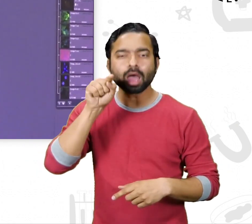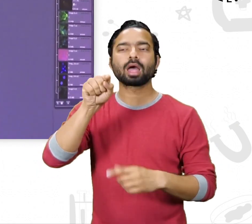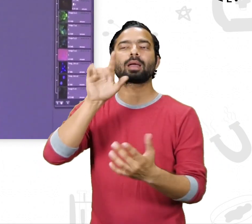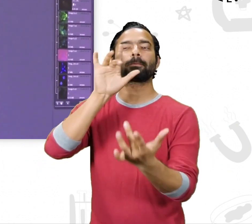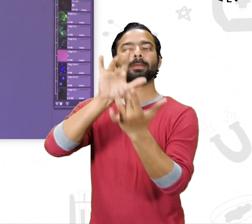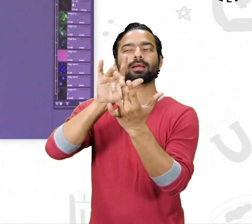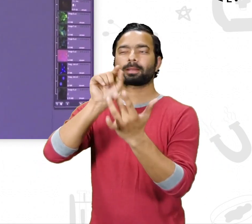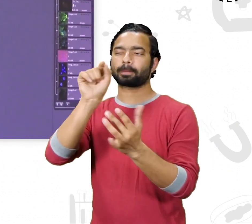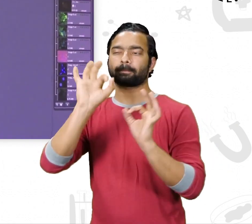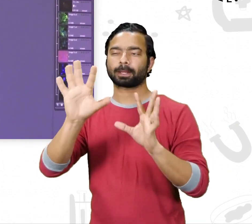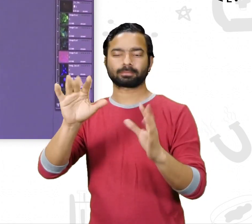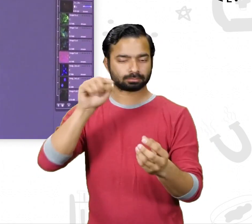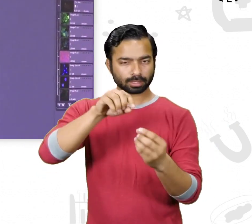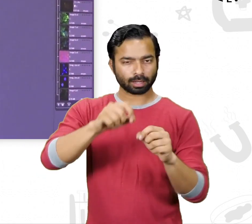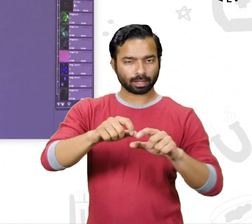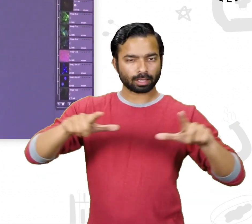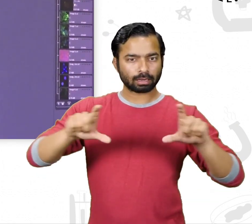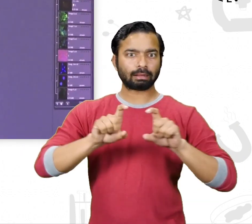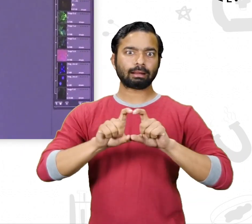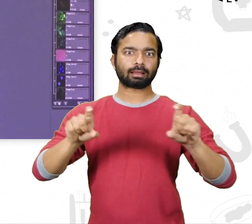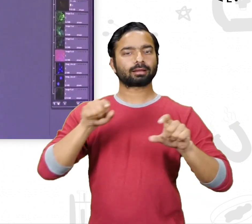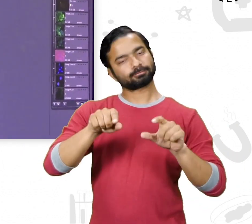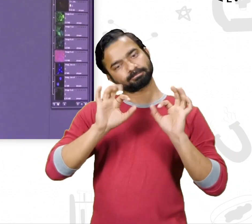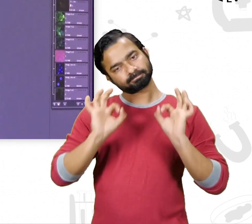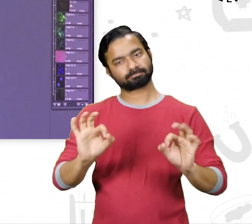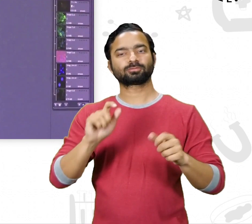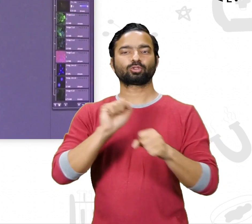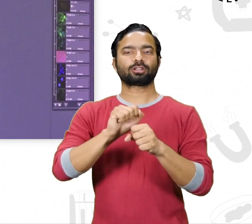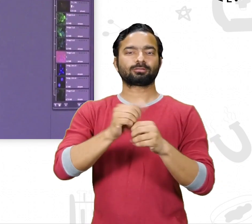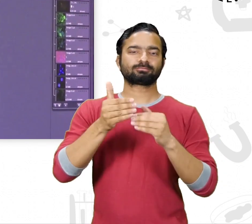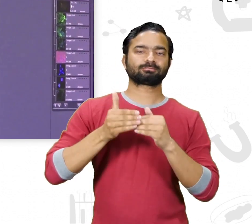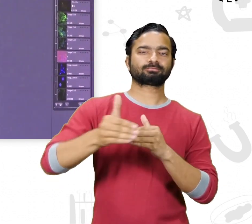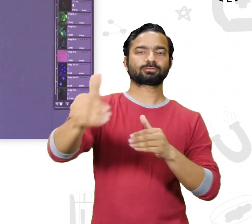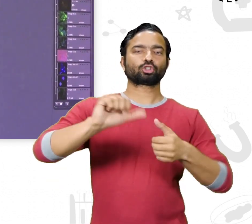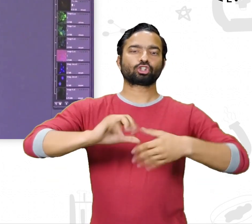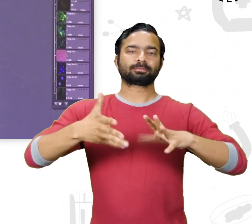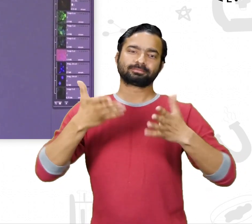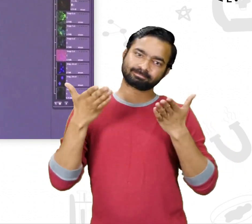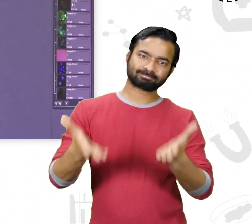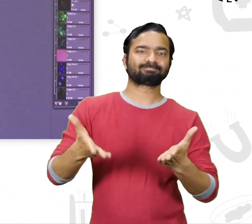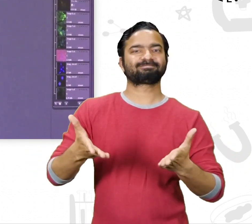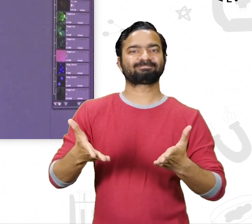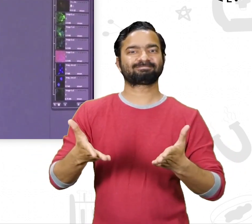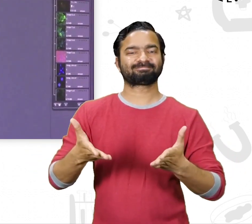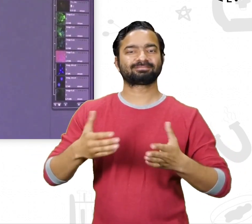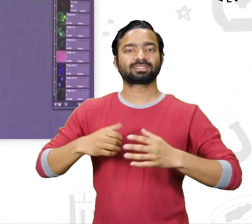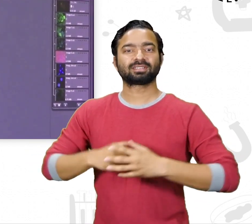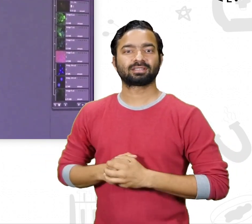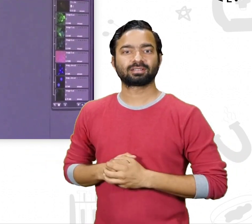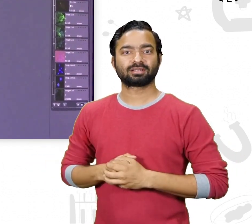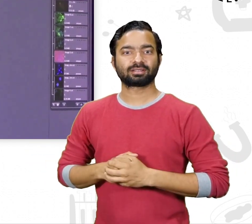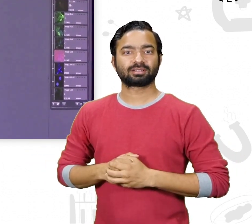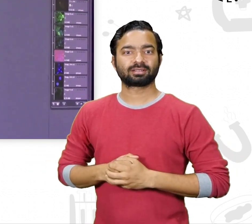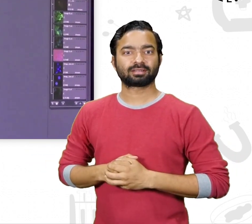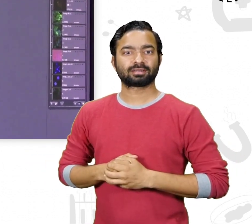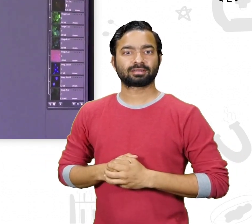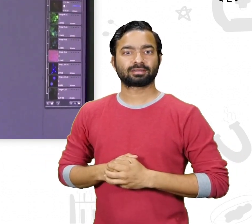mode, there is the chances of bleed through. In the smartest mode, we got the